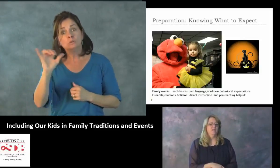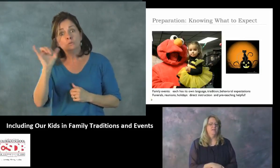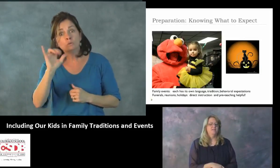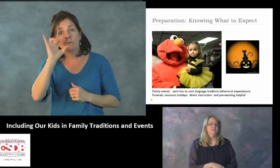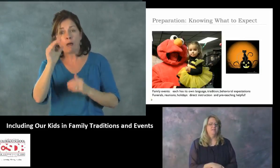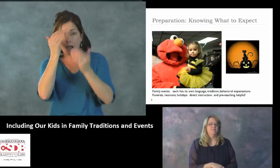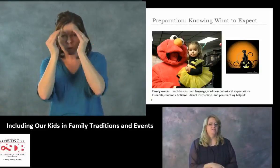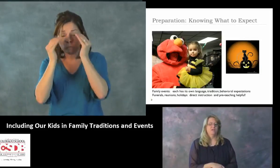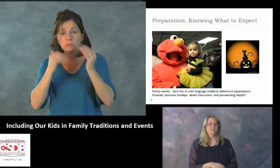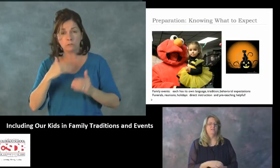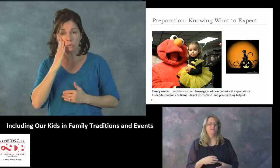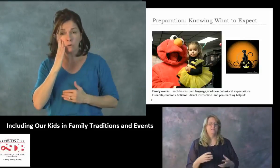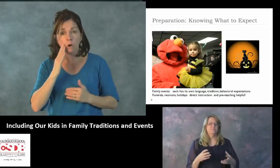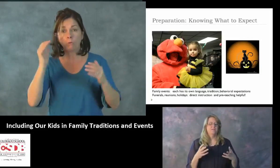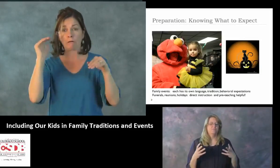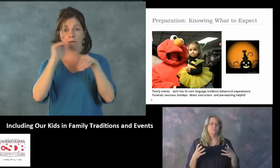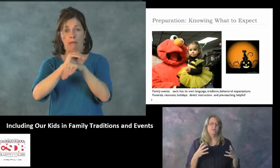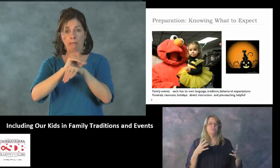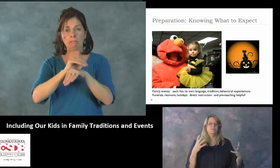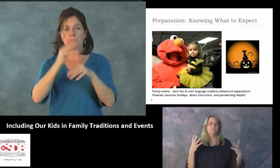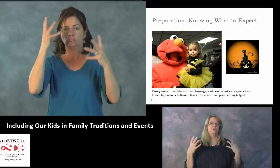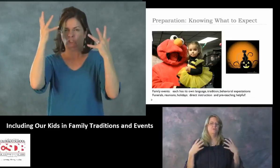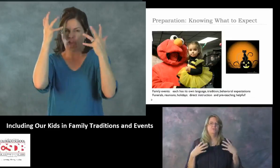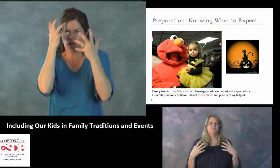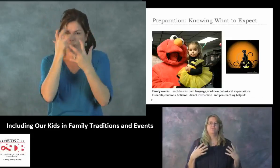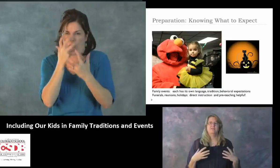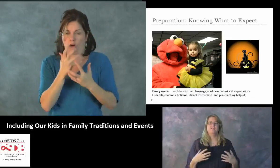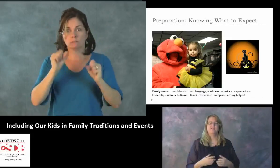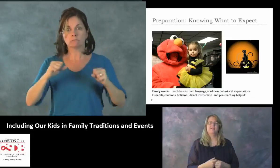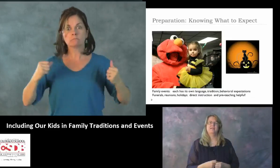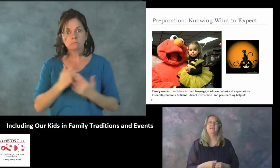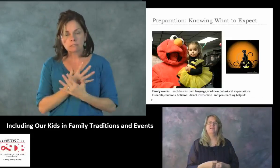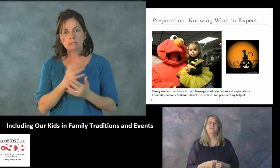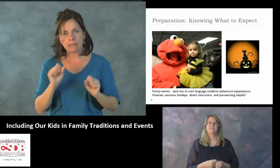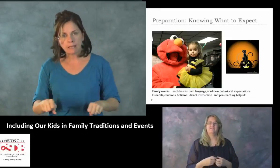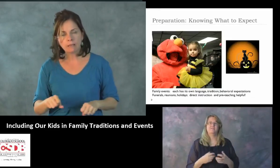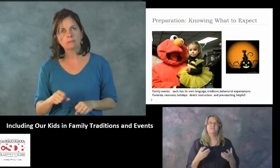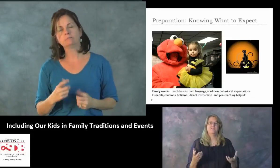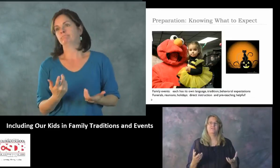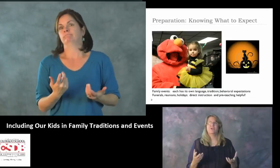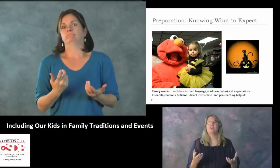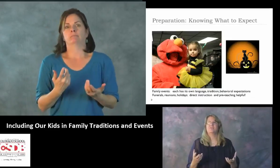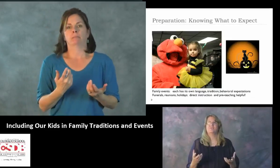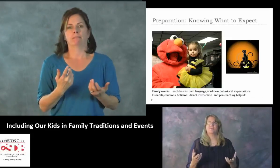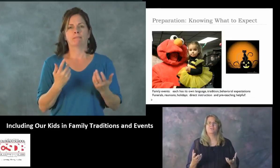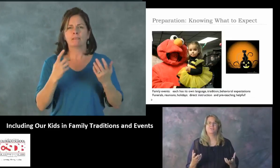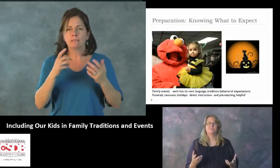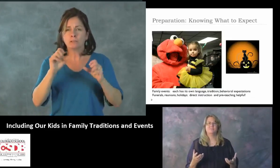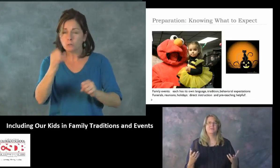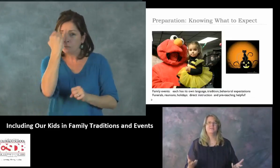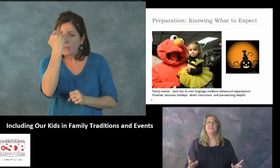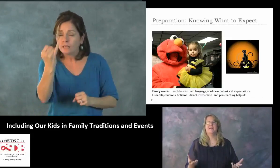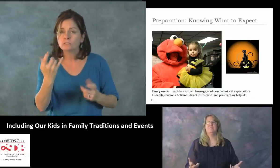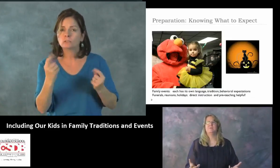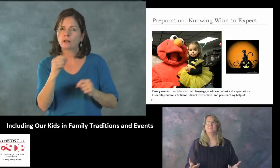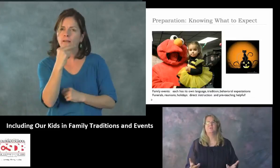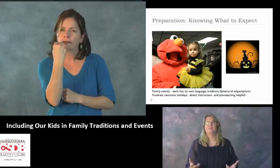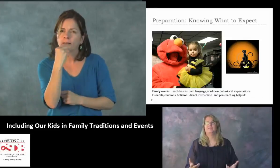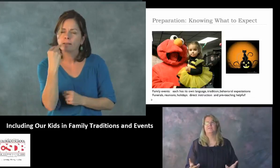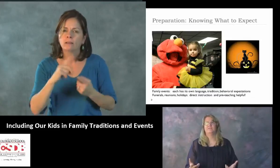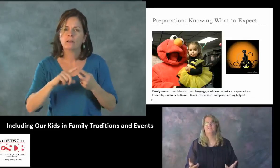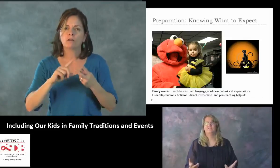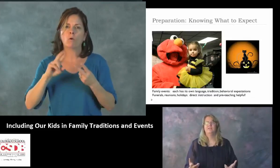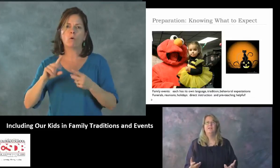The idea of trying to speech read or use your listening in a dark situation just makes it that much